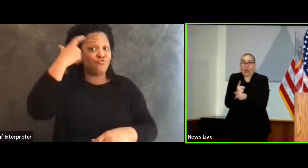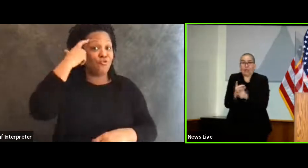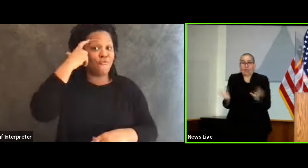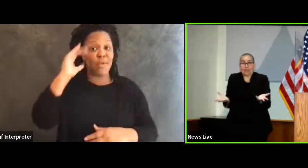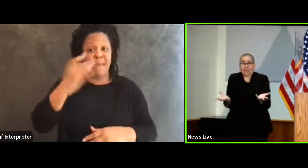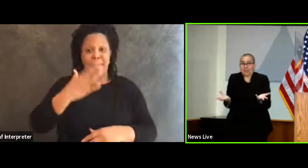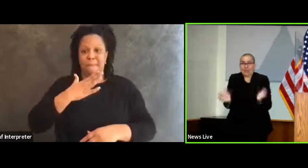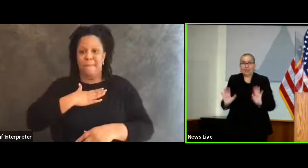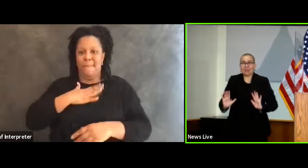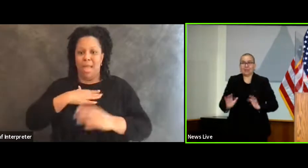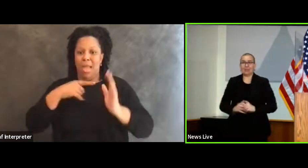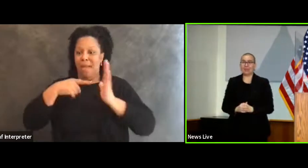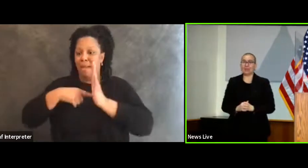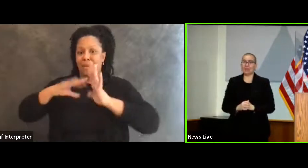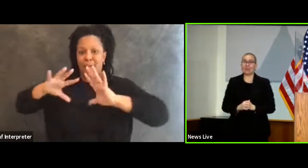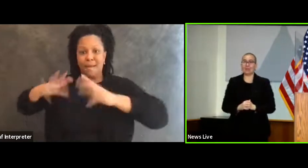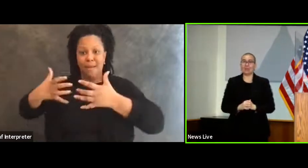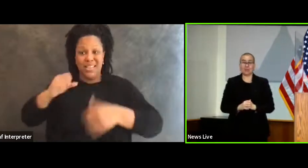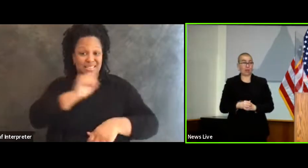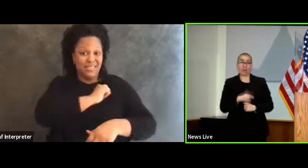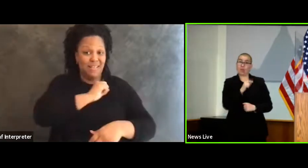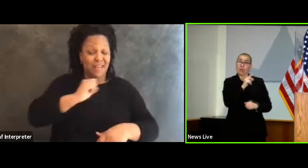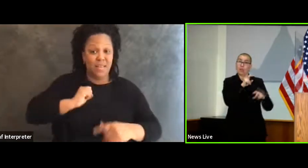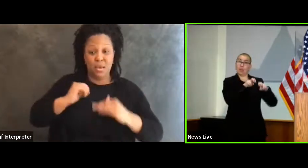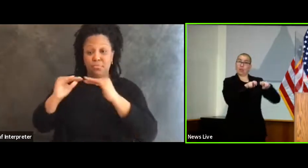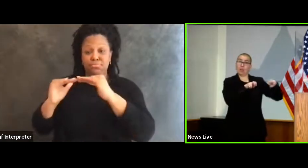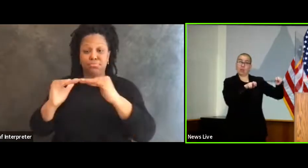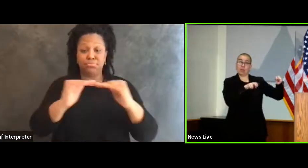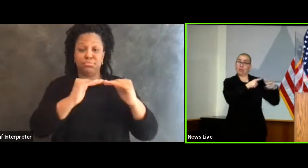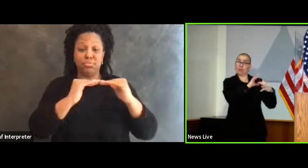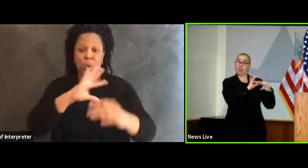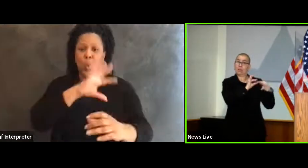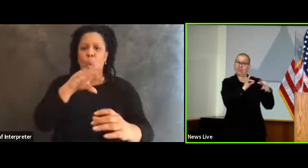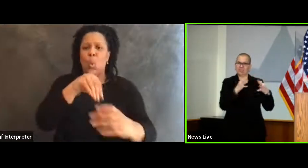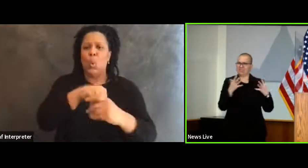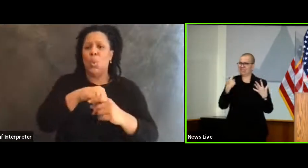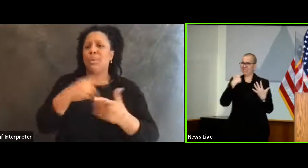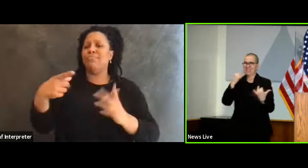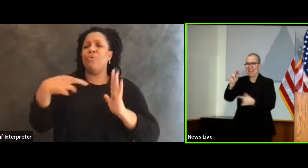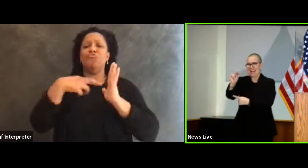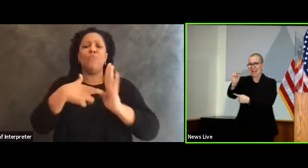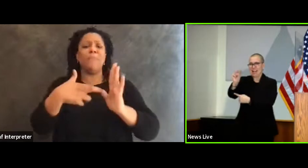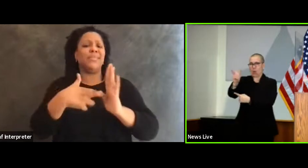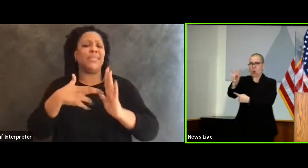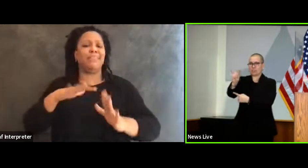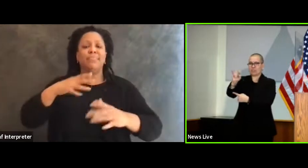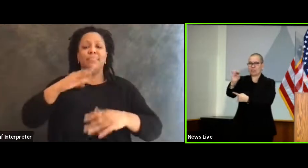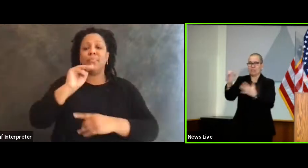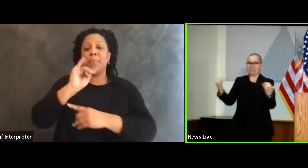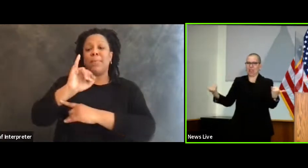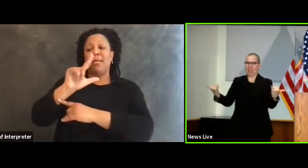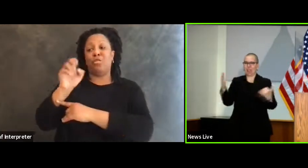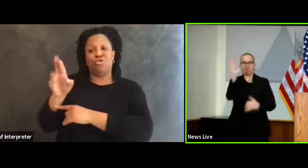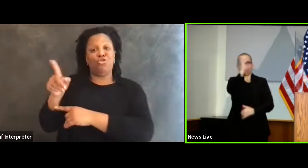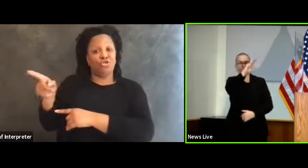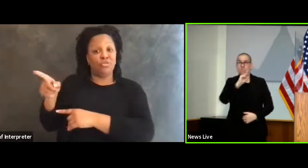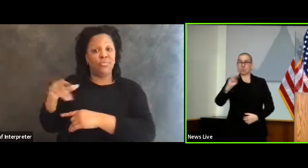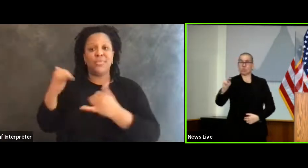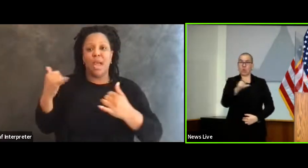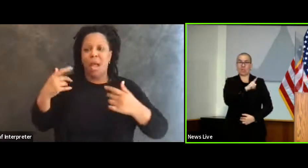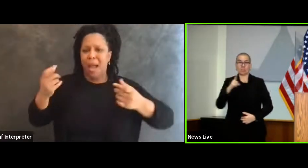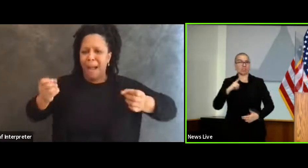colleague, Representative Miller, in saying now is the time for the Minnesota legislature to act on police reform